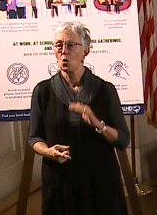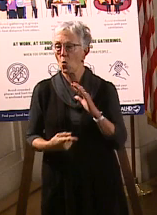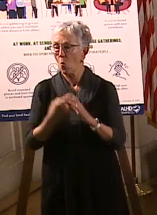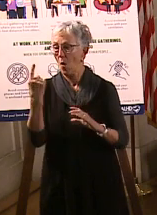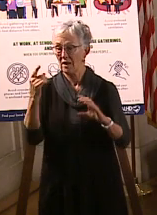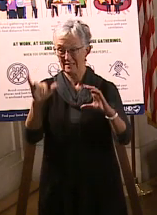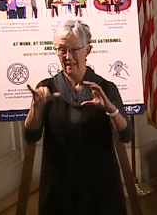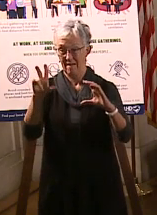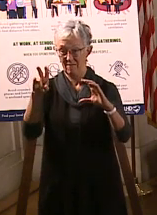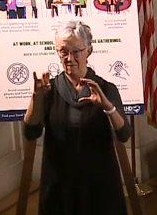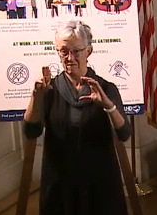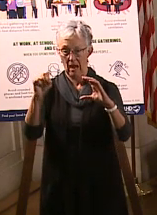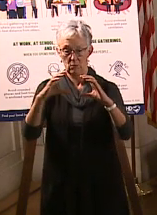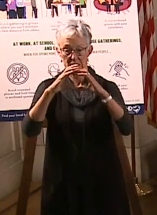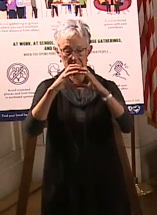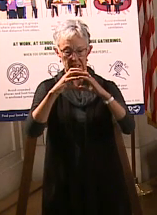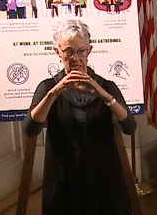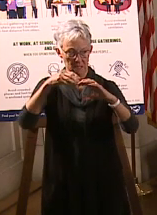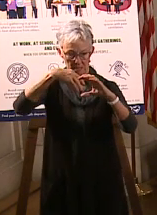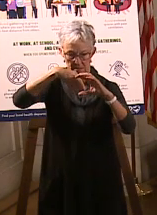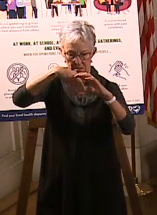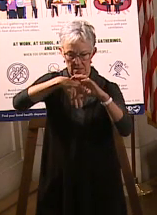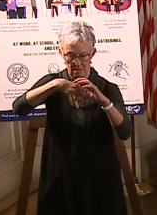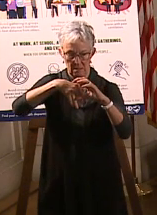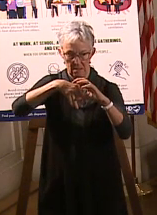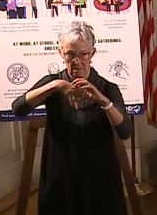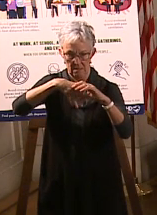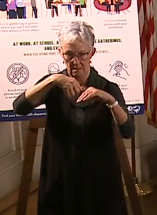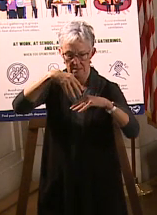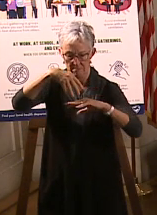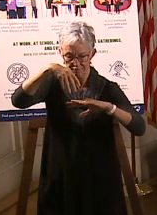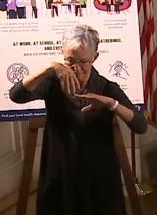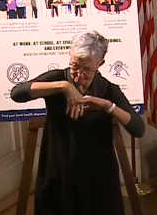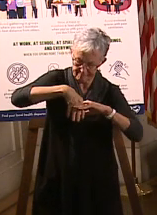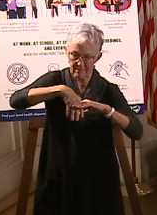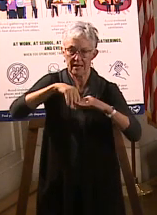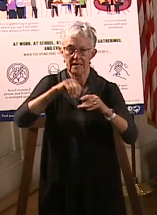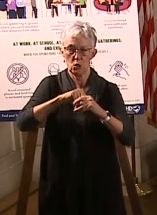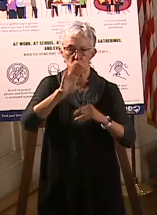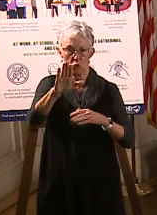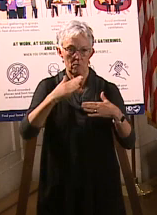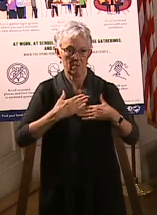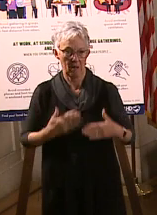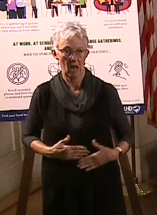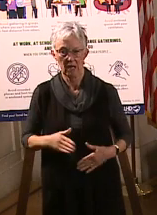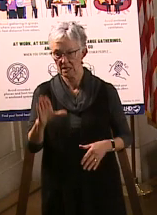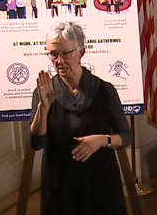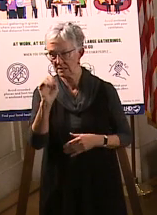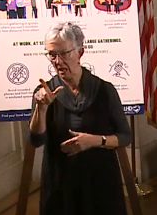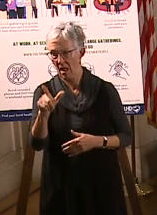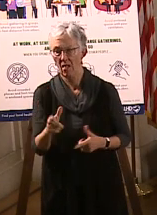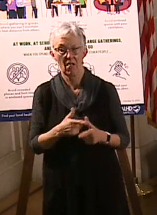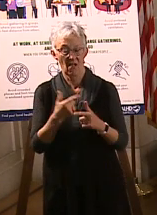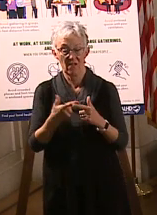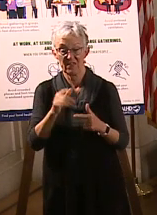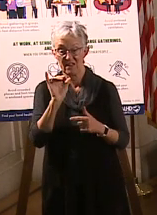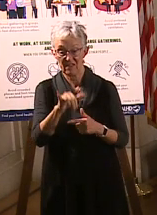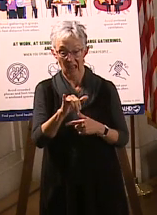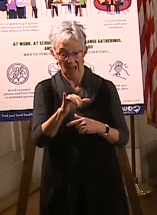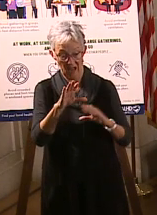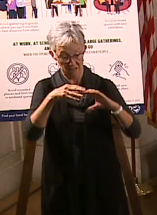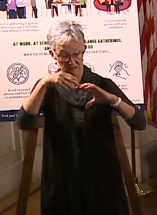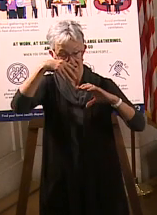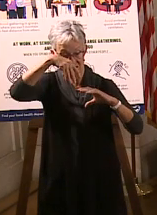the cell, then the viral RNA gets into the cell of the human and then replicates and causes